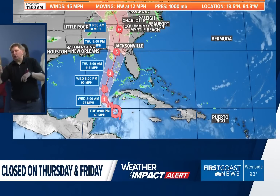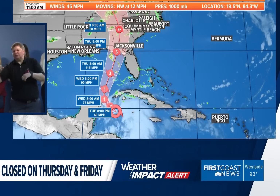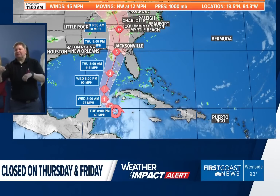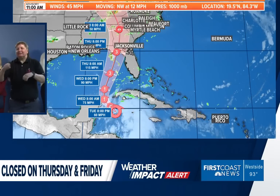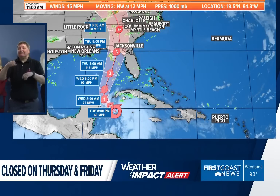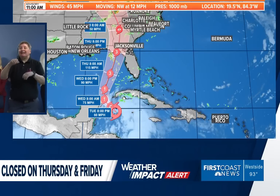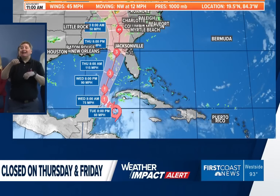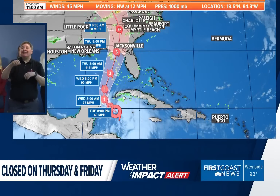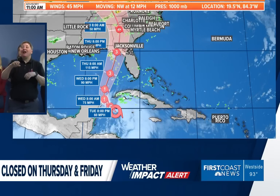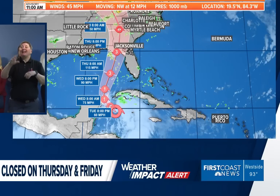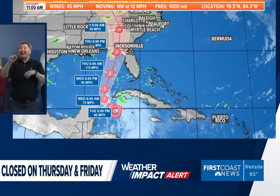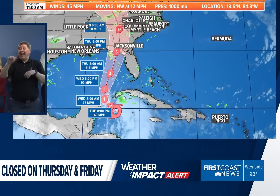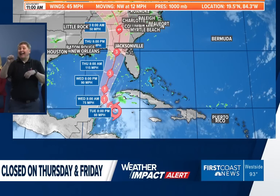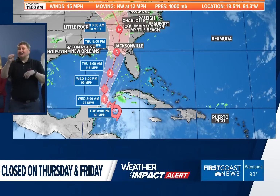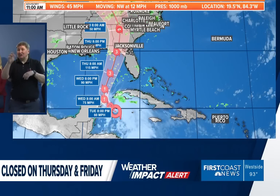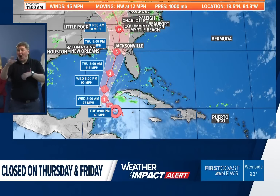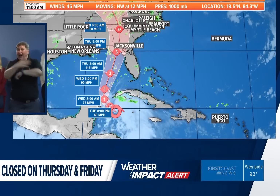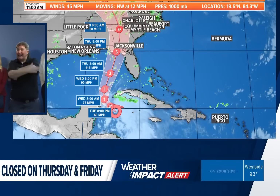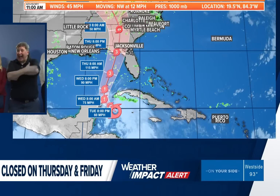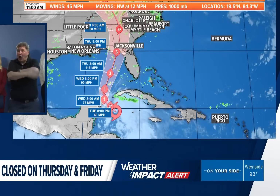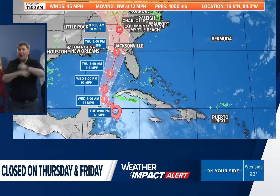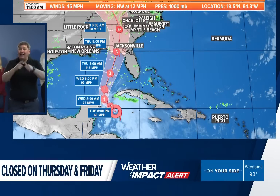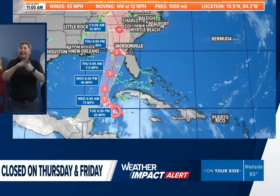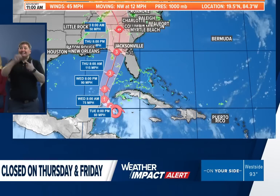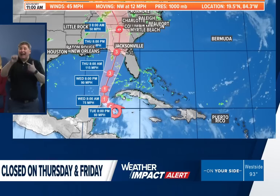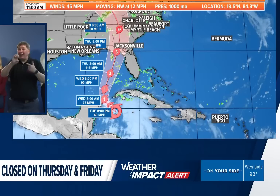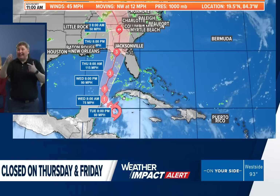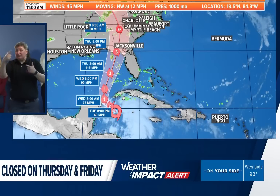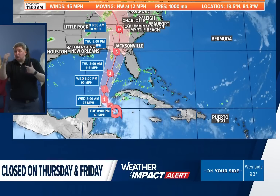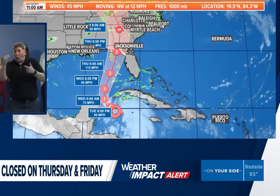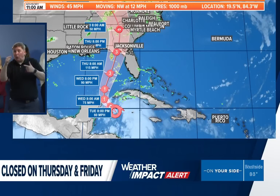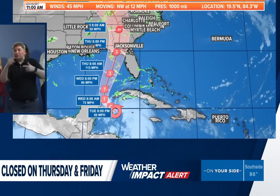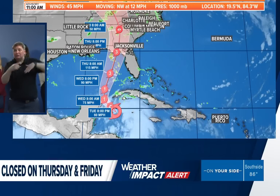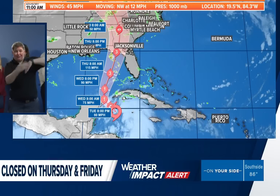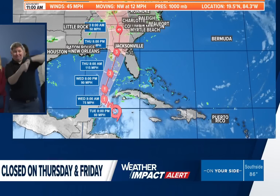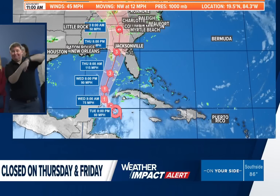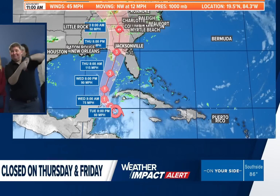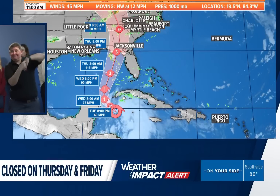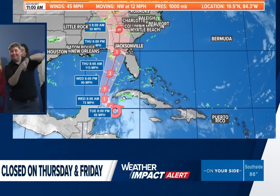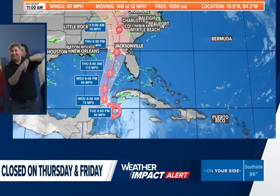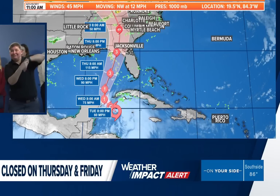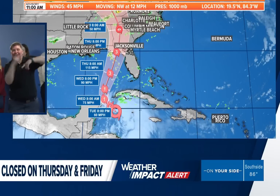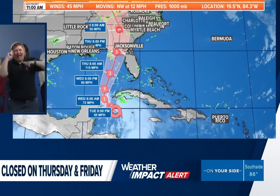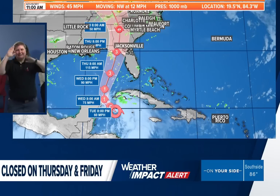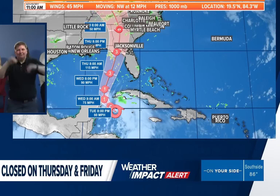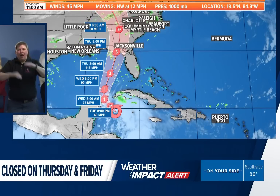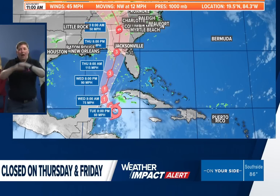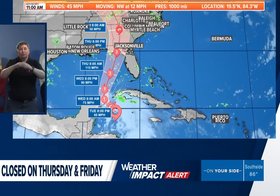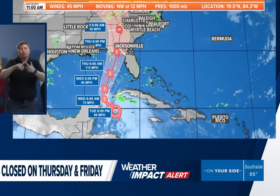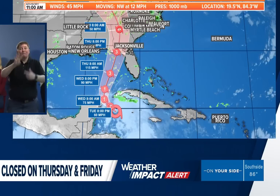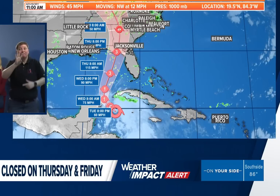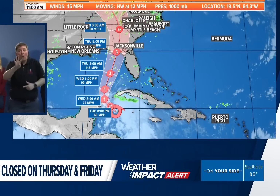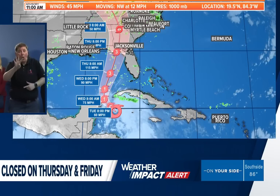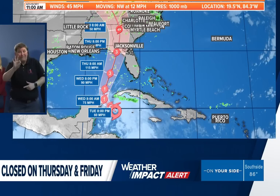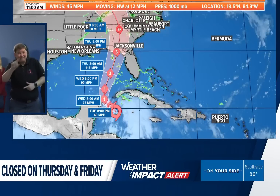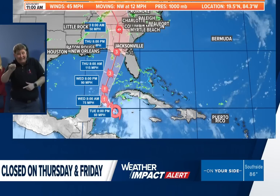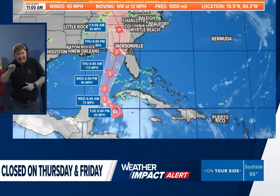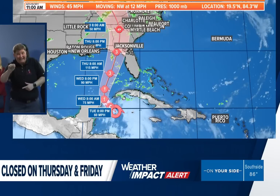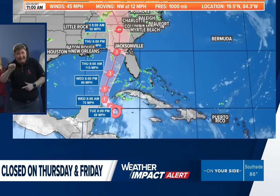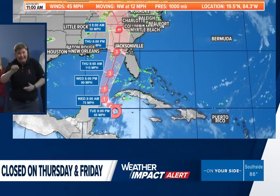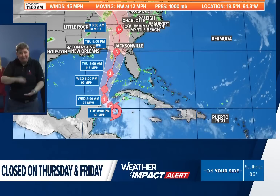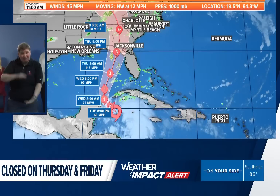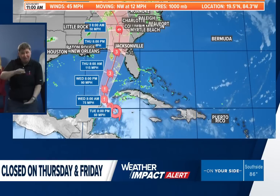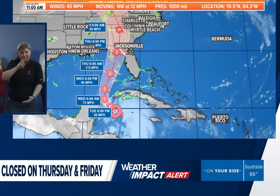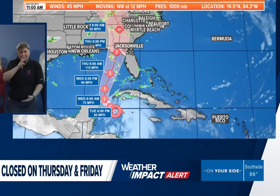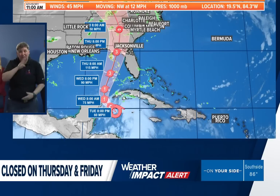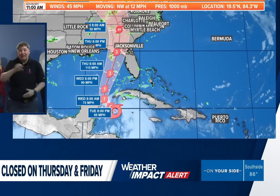southeast Georgia, that's where we could see some inundation potential up to 4 feet. For the St. Johns River Basin, we do have elevated tides right now,